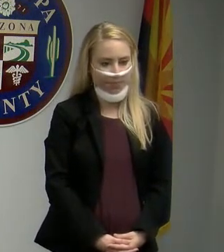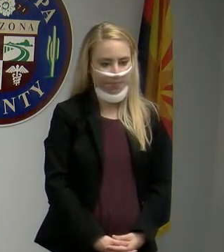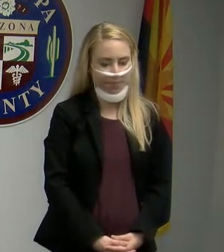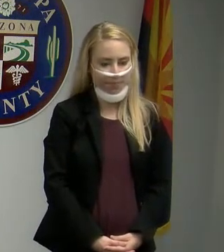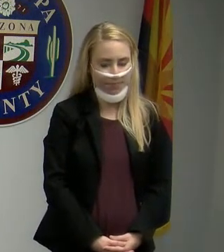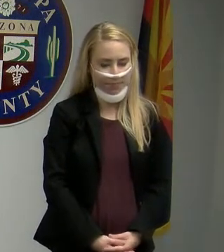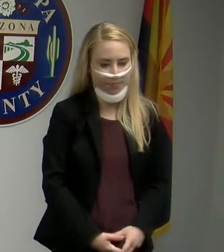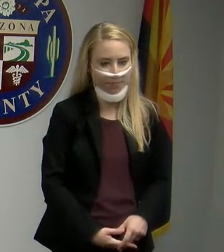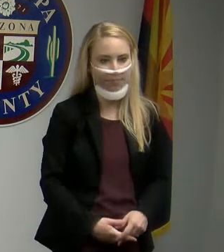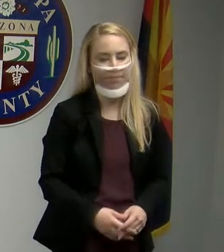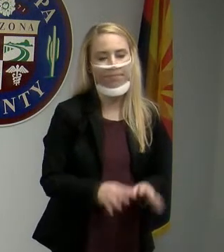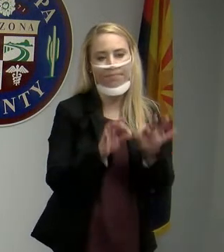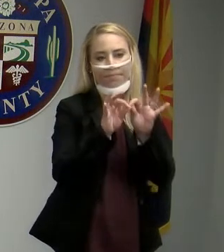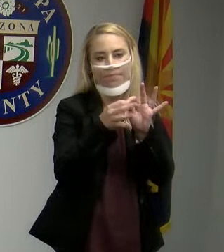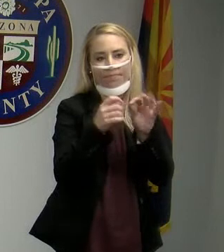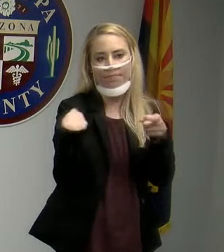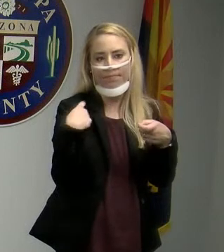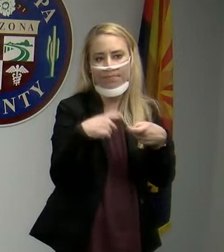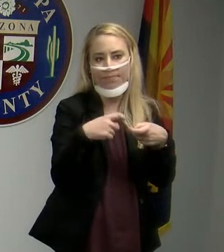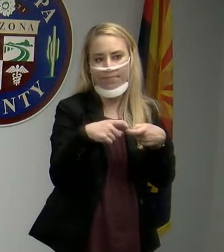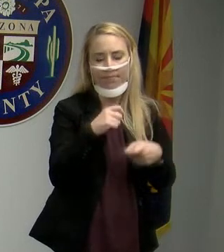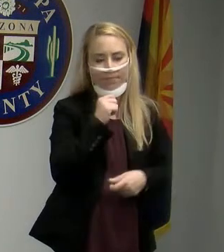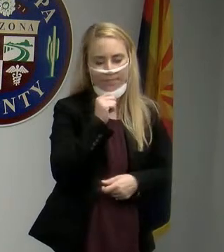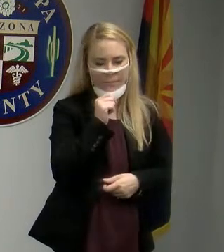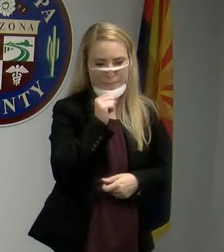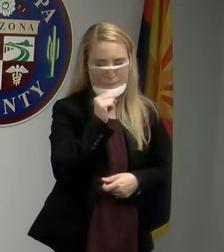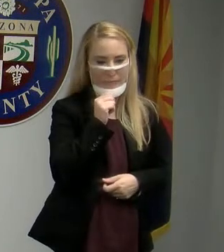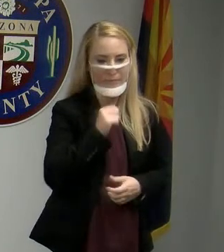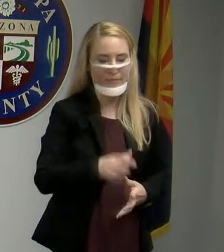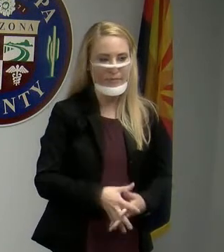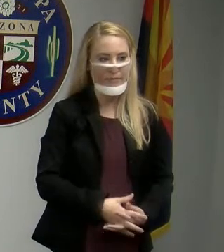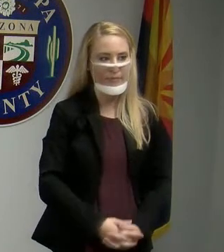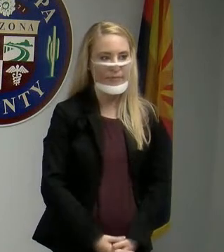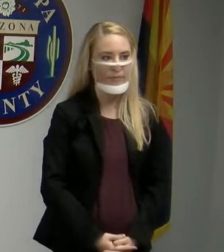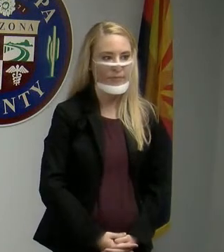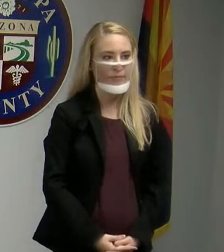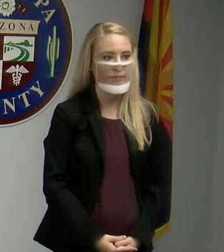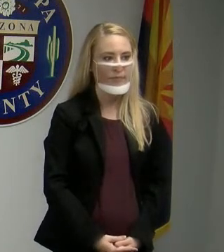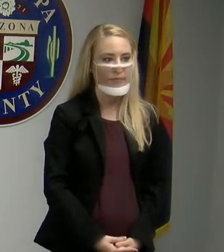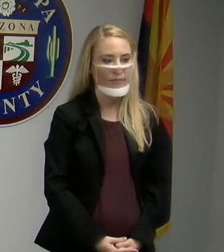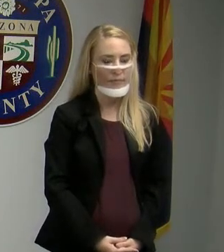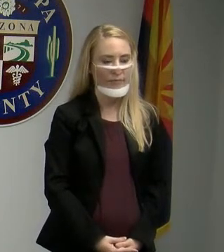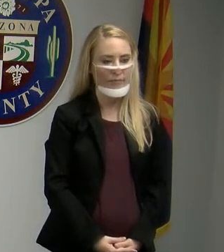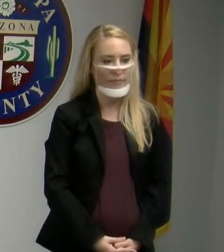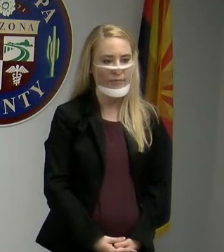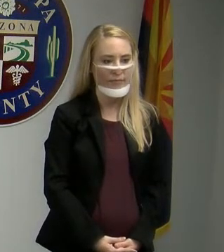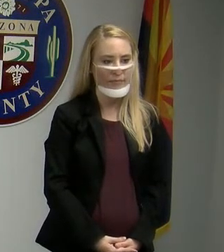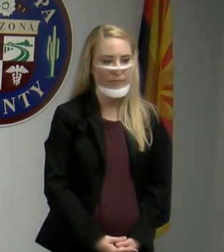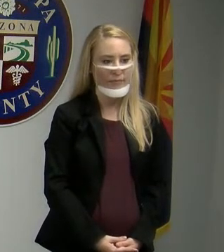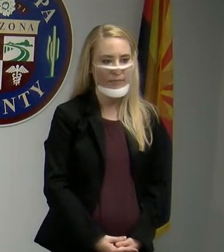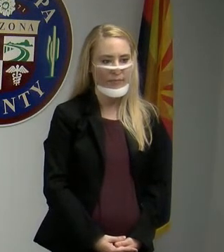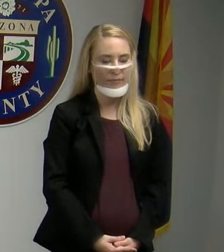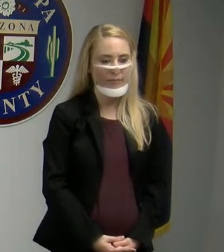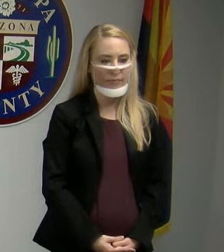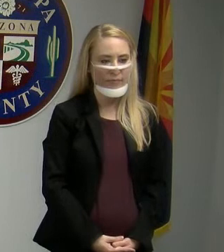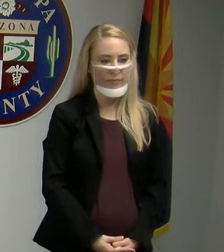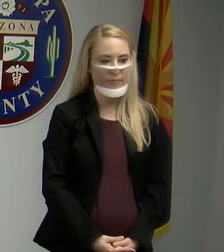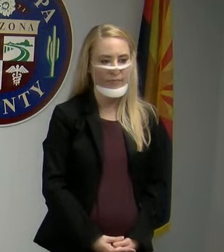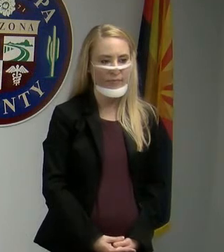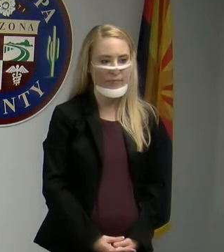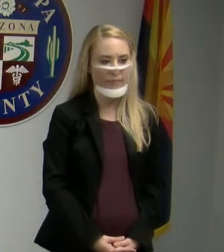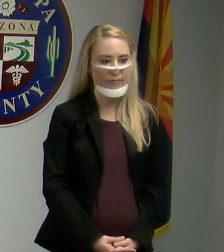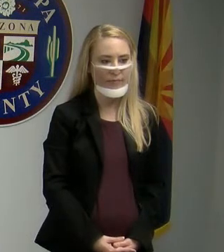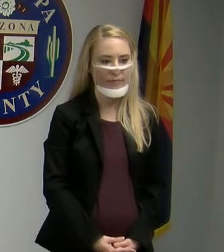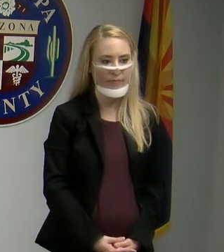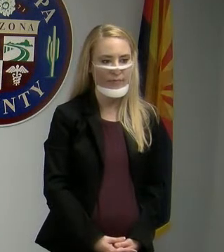La pregunta es que si las muertes que no se han reclamado, los cuerpos de personas que han fallecido, se encuentran en el médico forense.